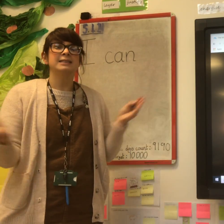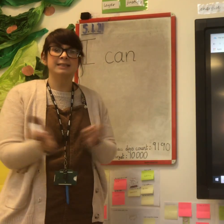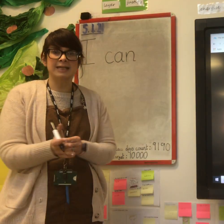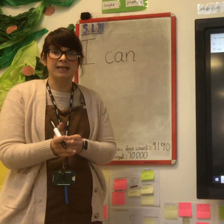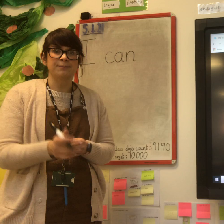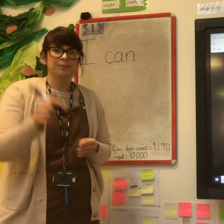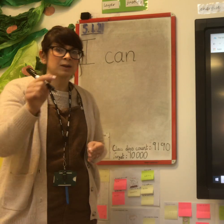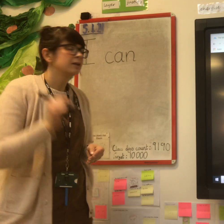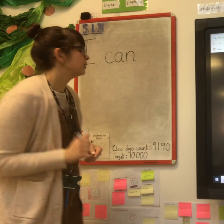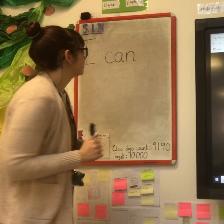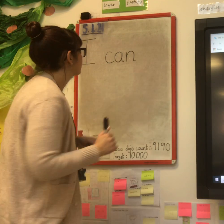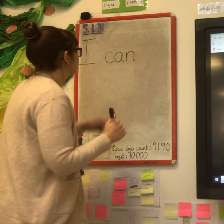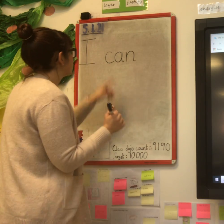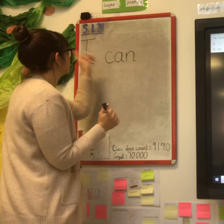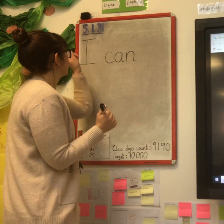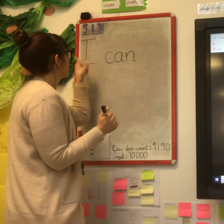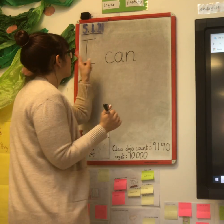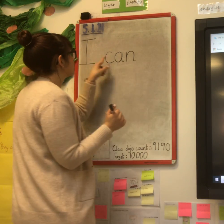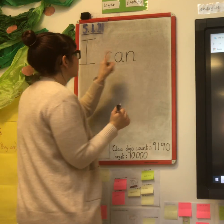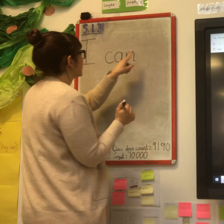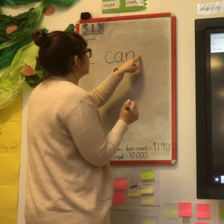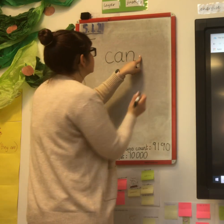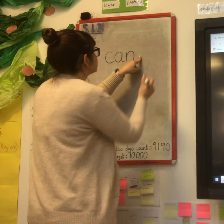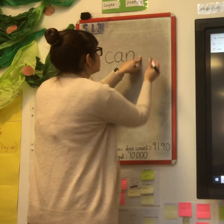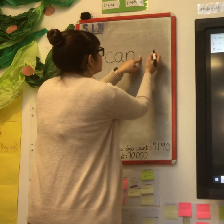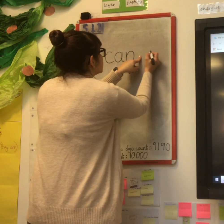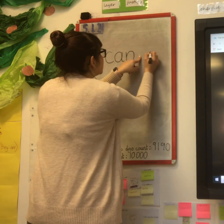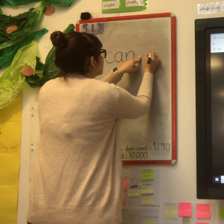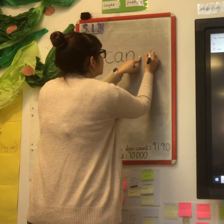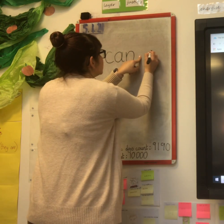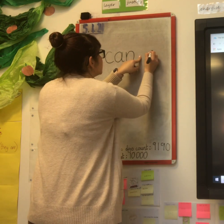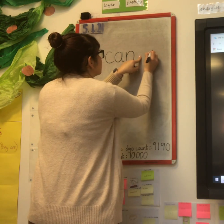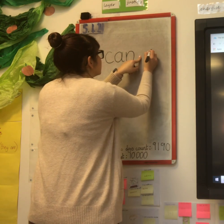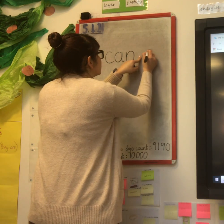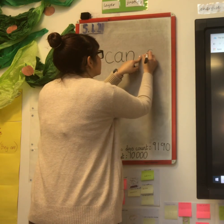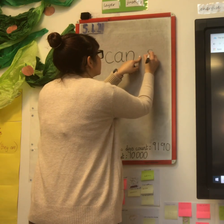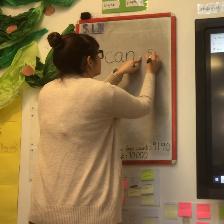S-E-C. You have a go at writing it. I can see.